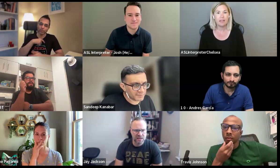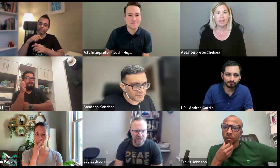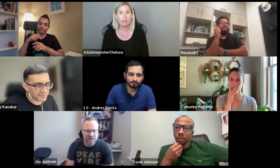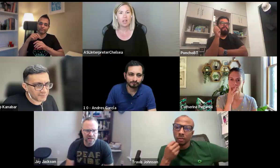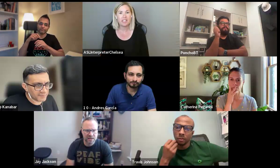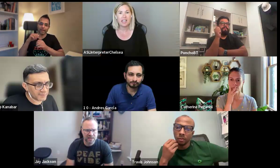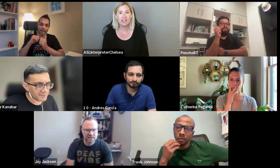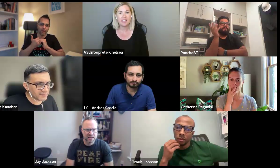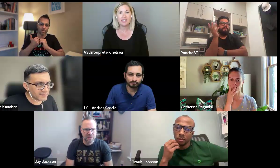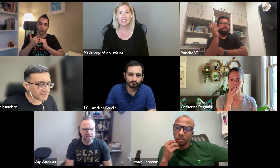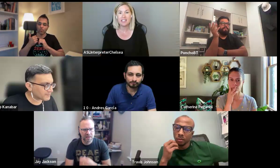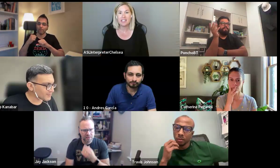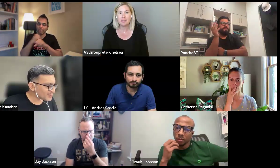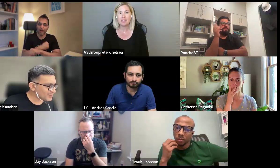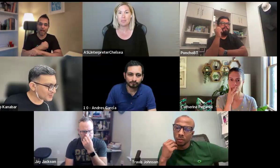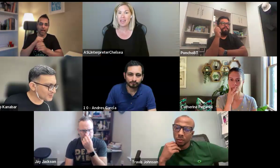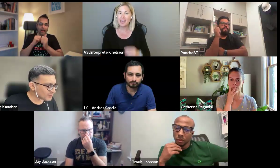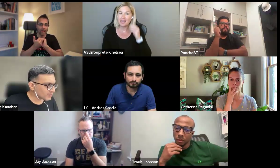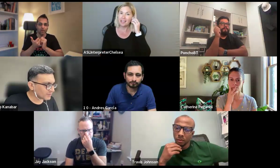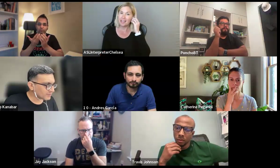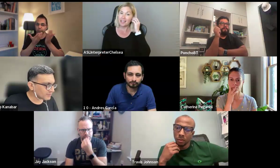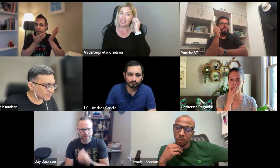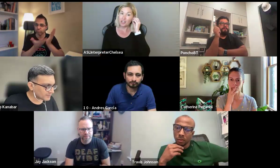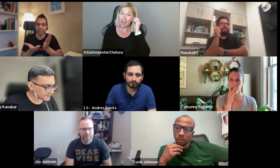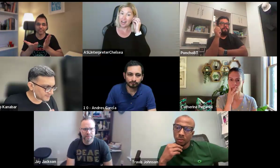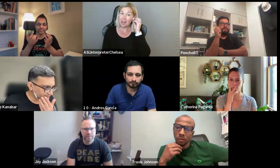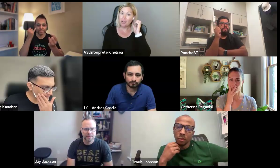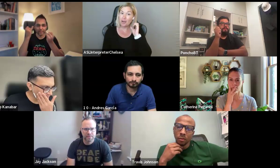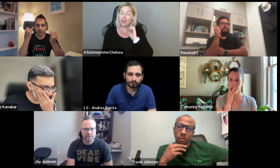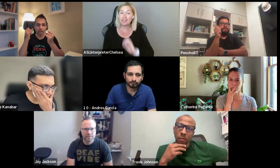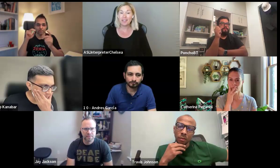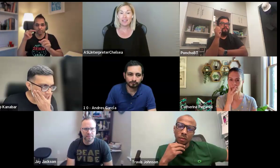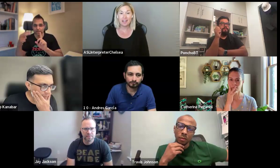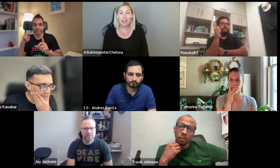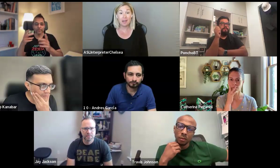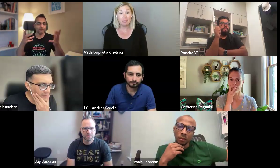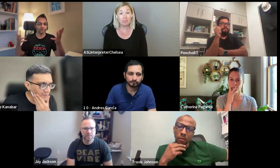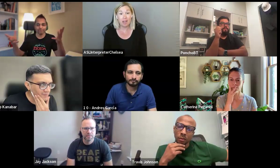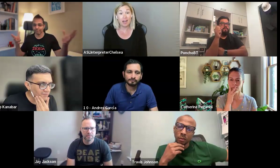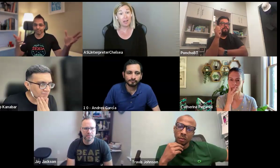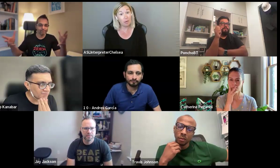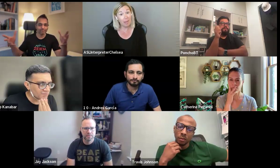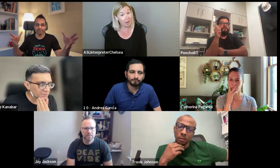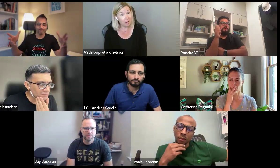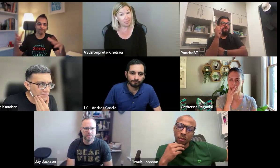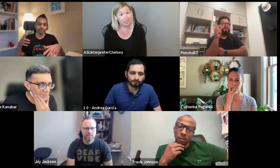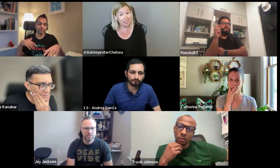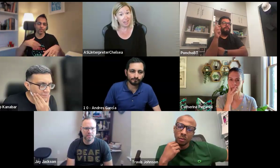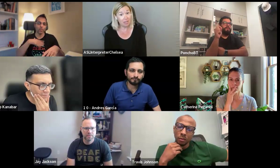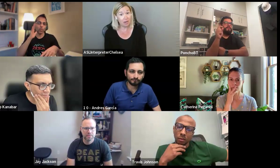Yeah, Malad saying this seems to be another another battle,